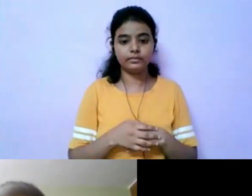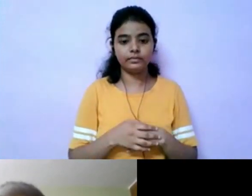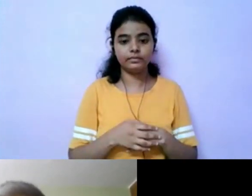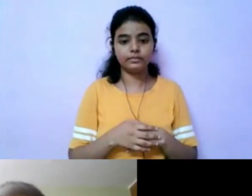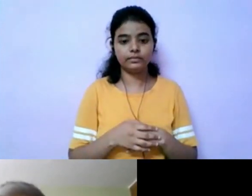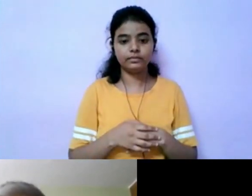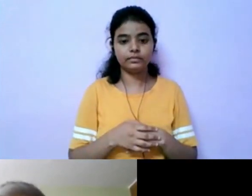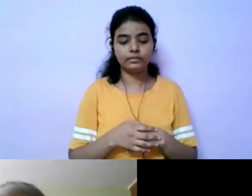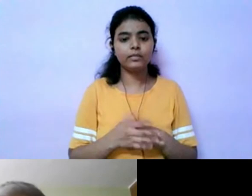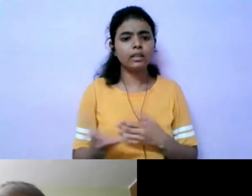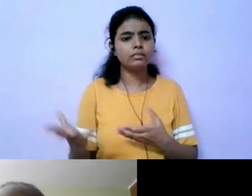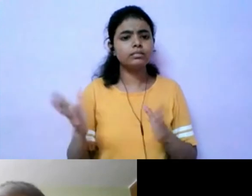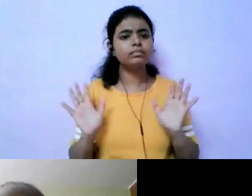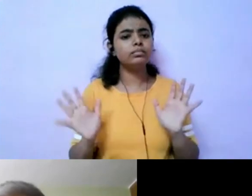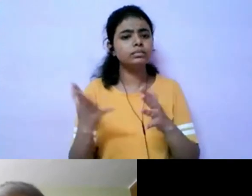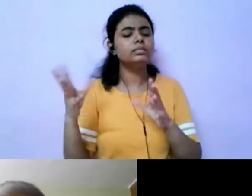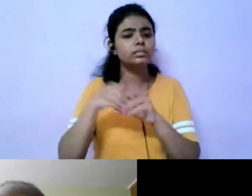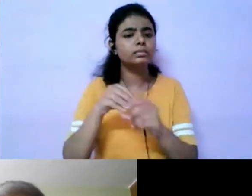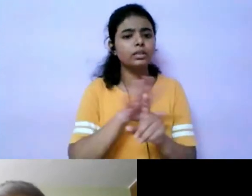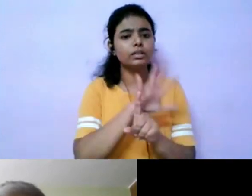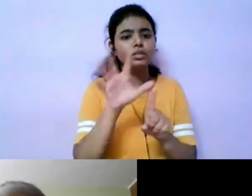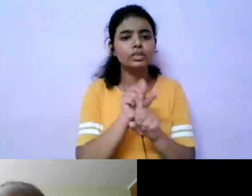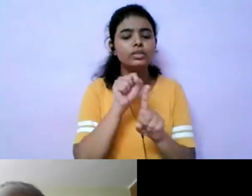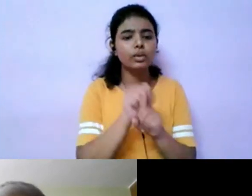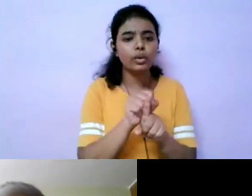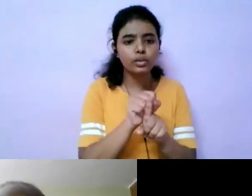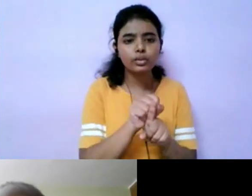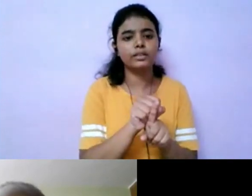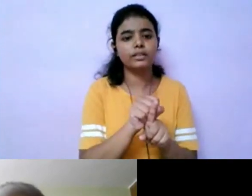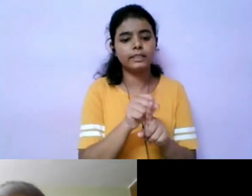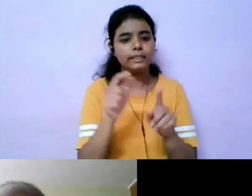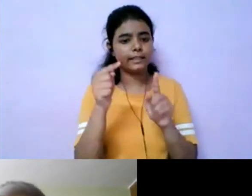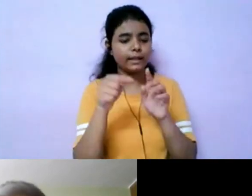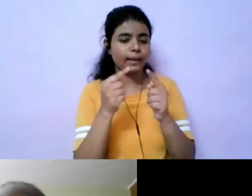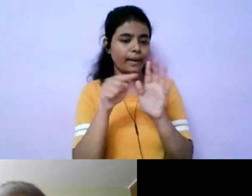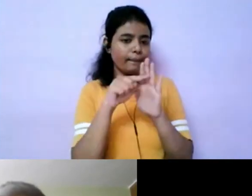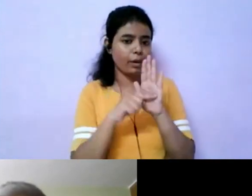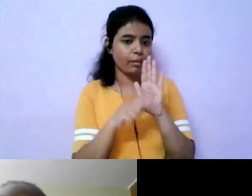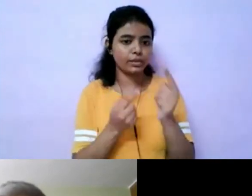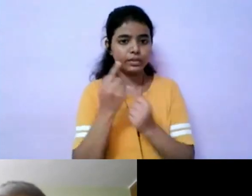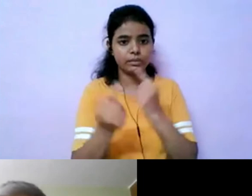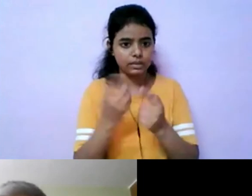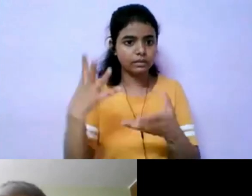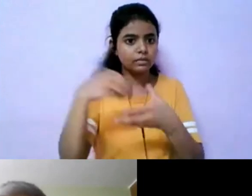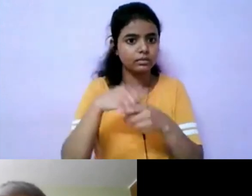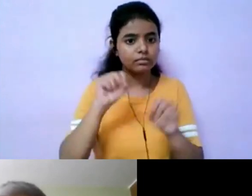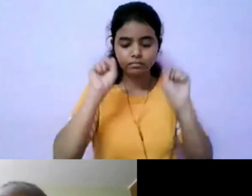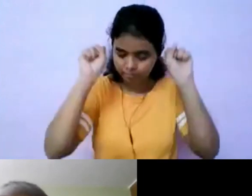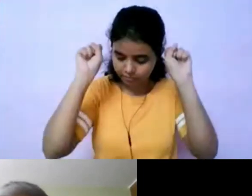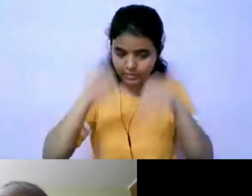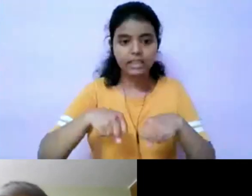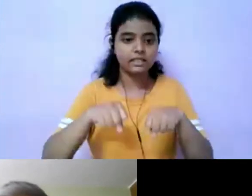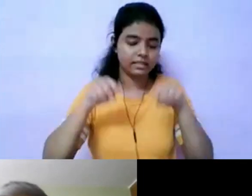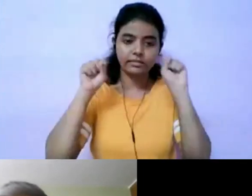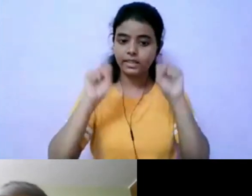the cultural diplomacy that you have outlined. Yes. Yes. Thank you so much, Professor.